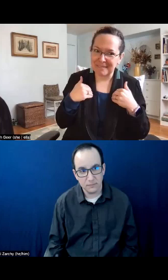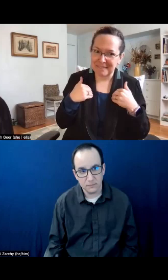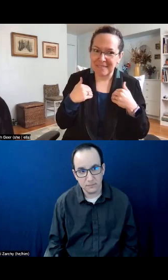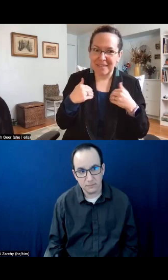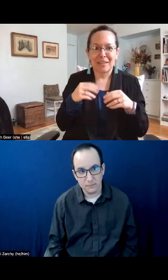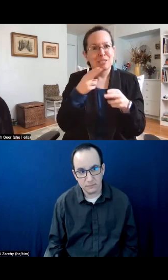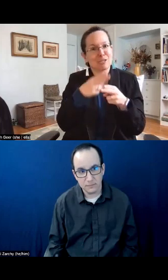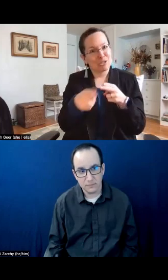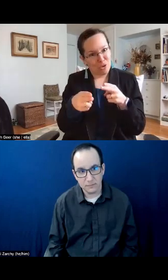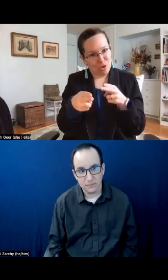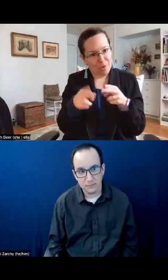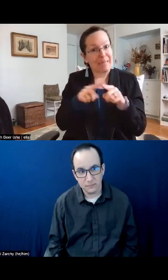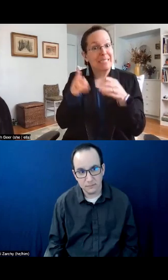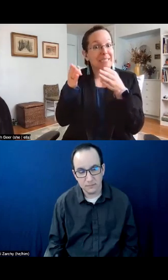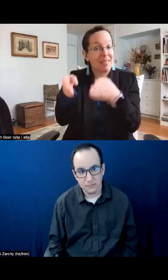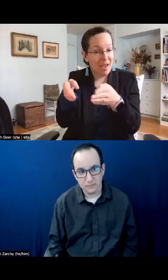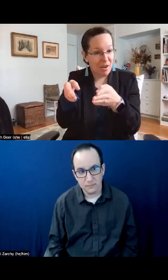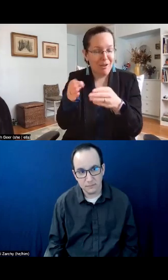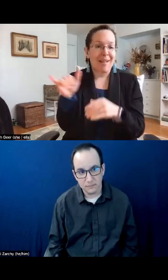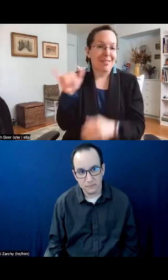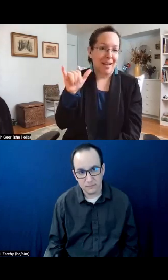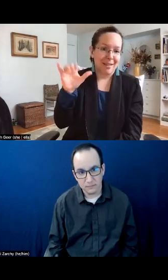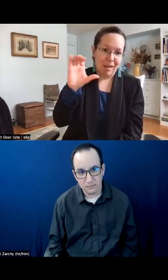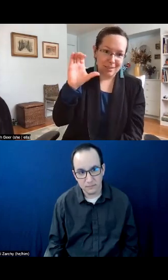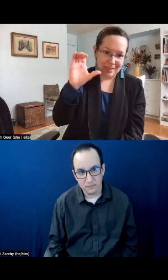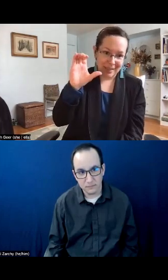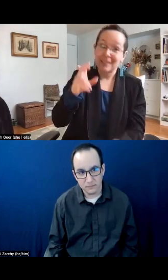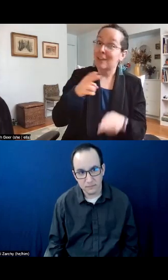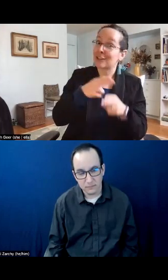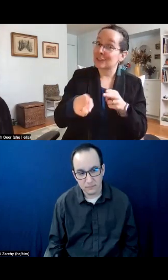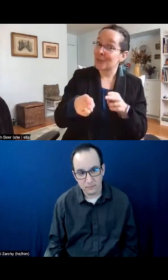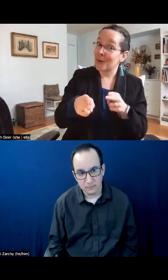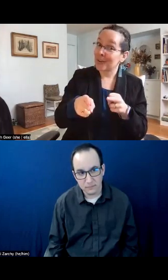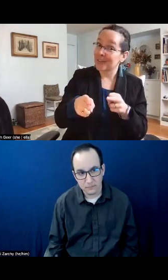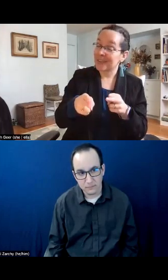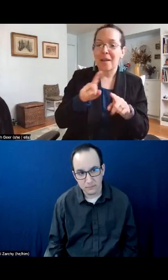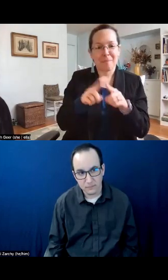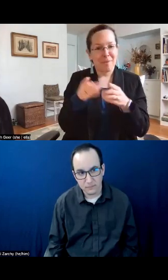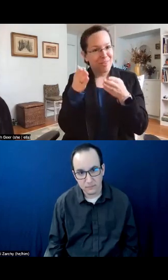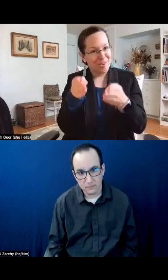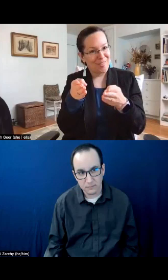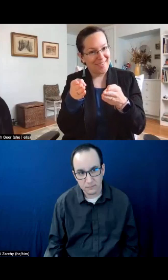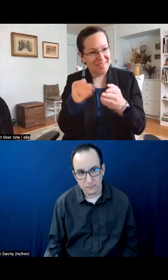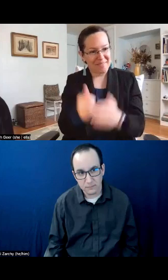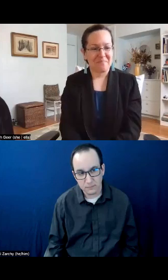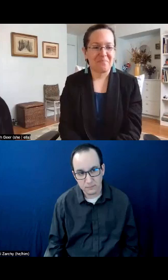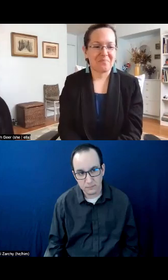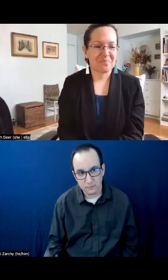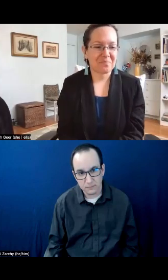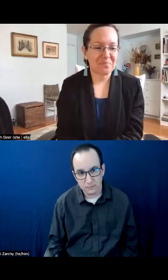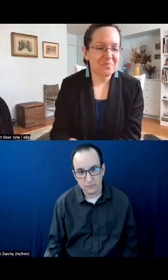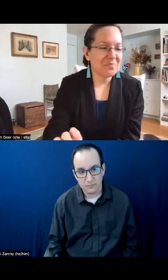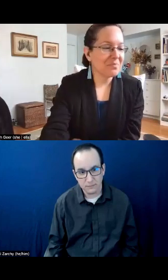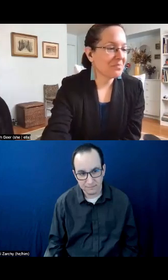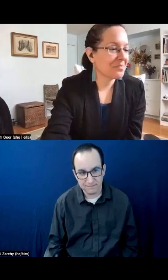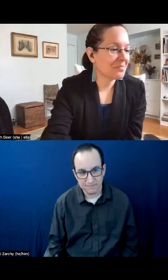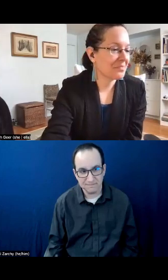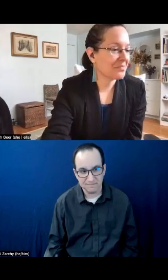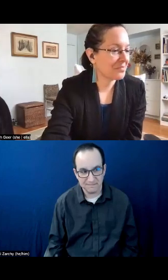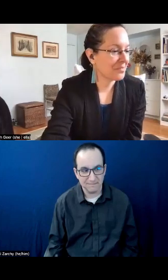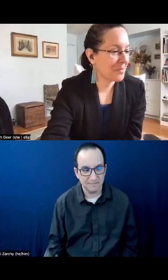their signed production too. It may seem that there is no movement, but the truth is that it is there. Similar to consonants, there's a bit longer, but vowels